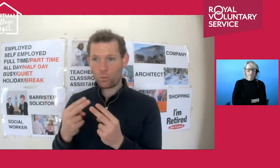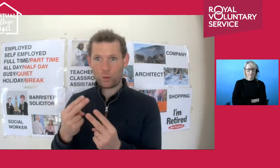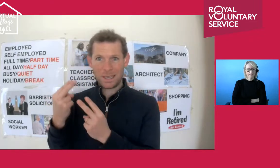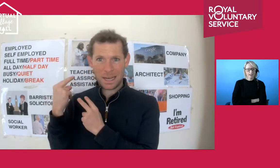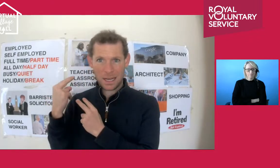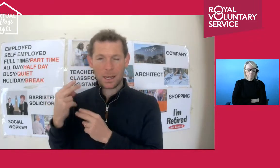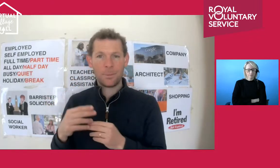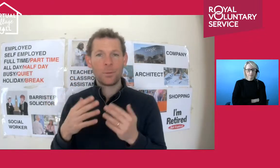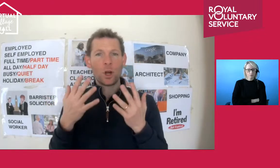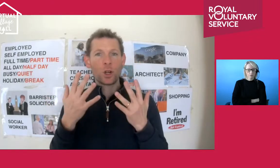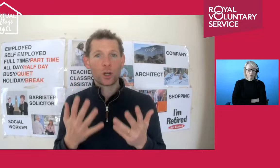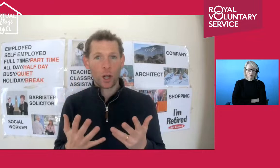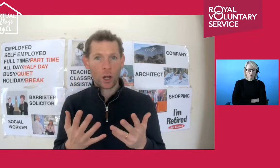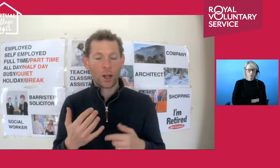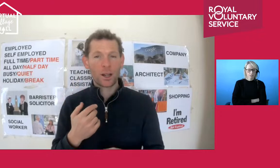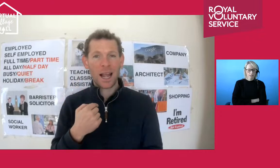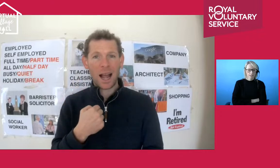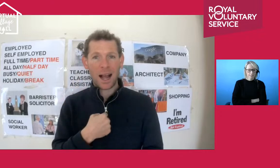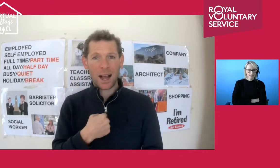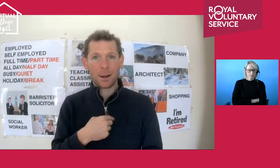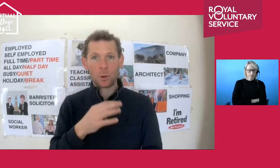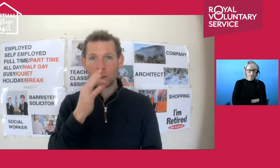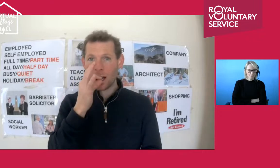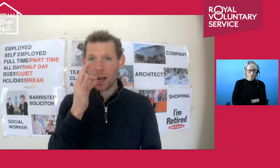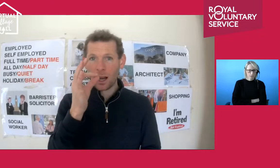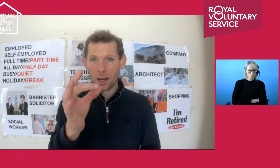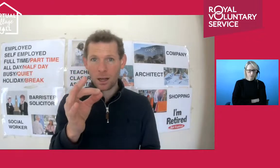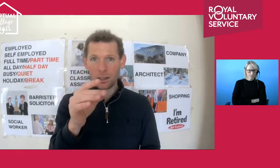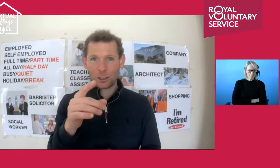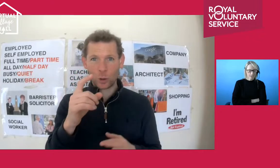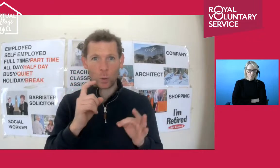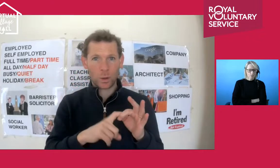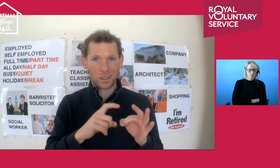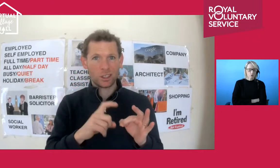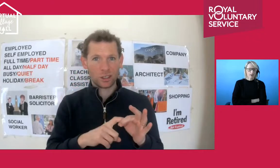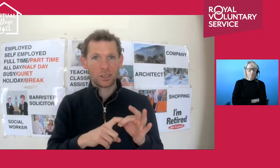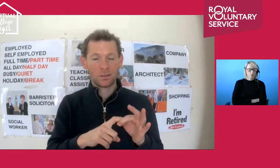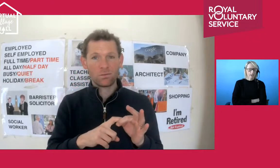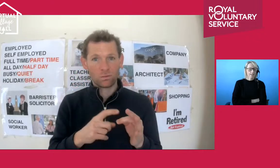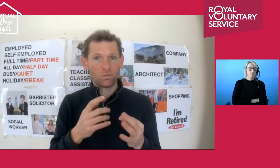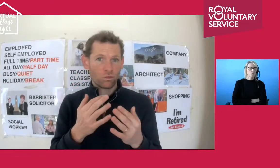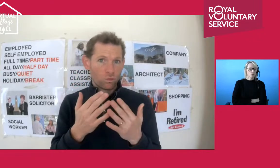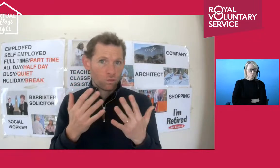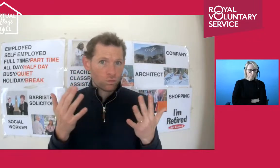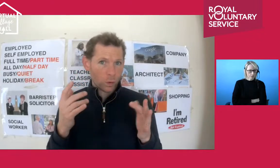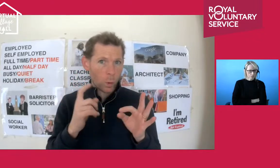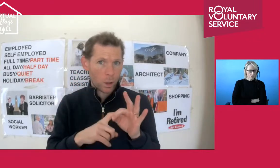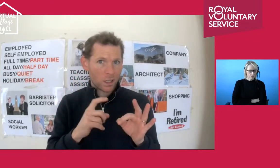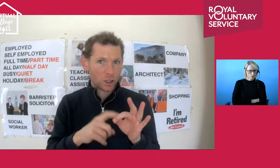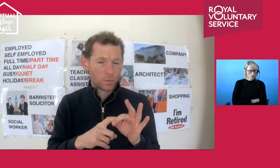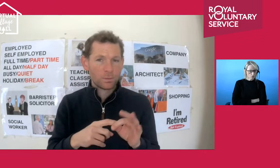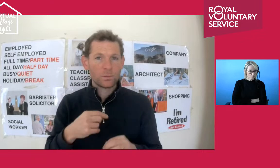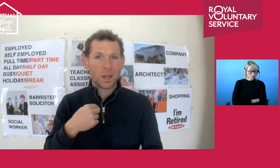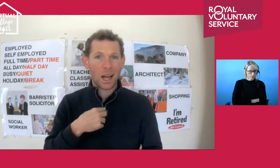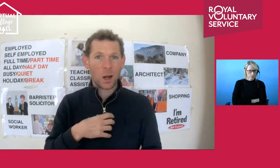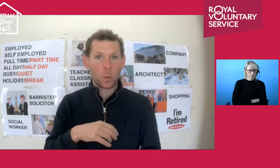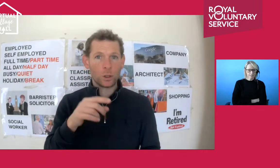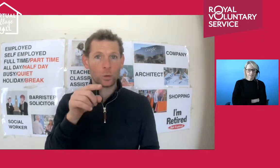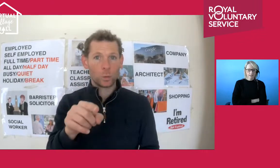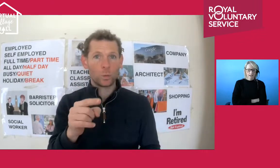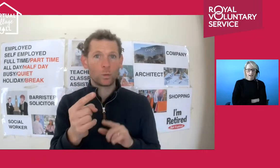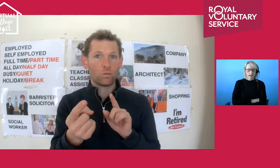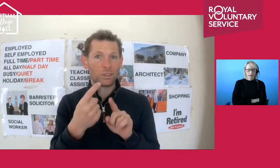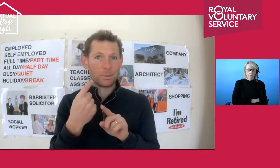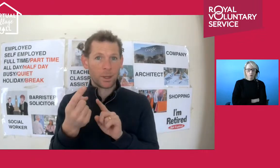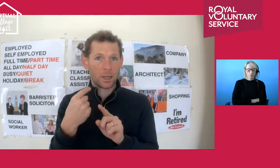Okay, so I think that's everything that we've covered since the beginning of January. So now I'm going to ask you the question, or lots of